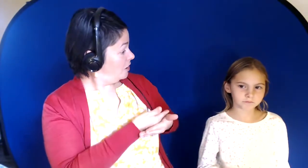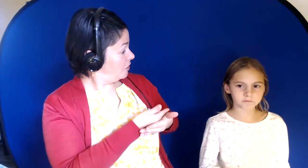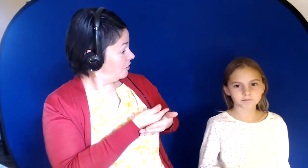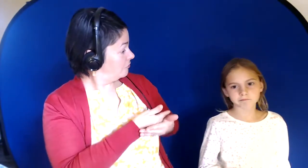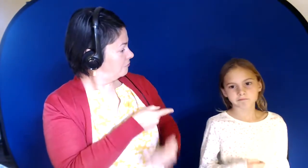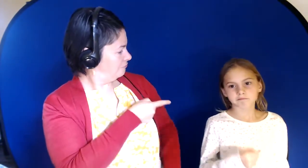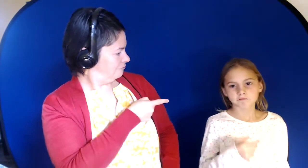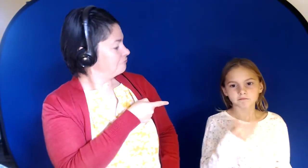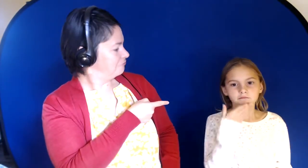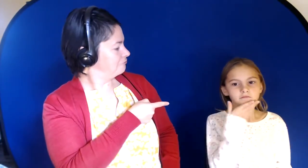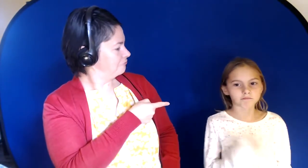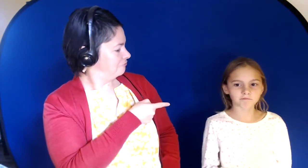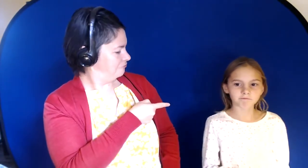Daughter.